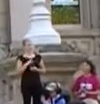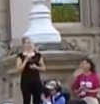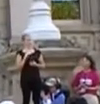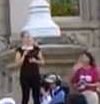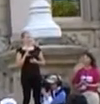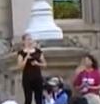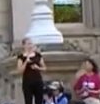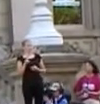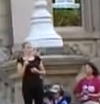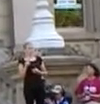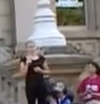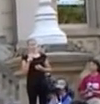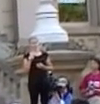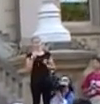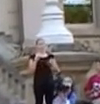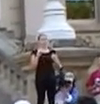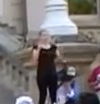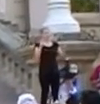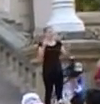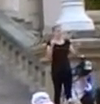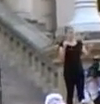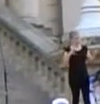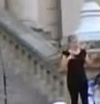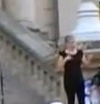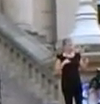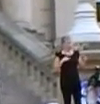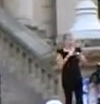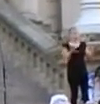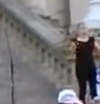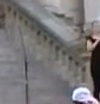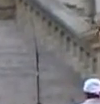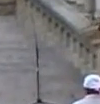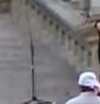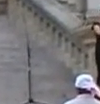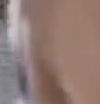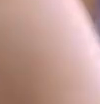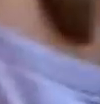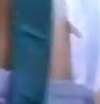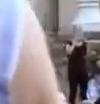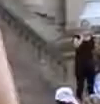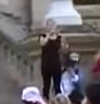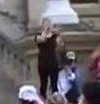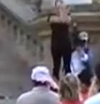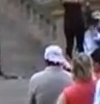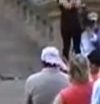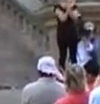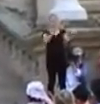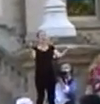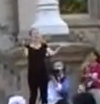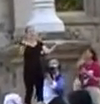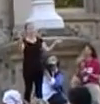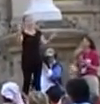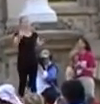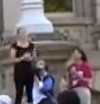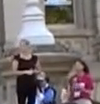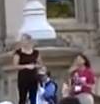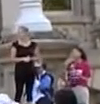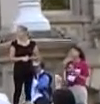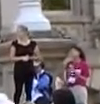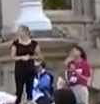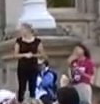Wow. Okay, so I put it out on Facebook and Twitter and let the whole world know.